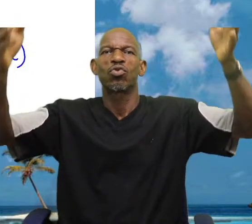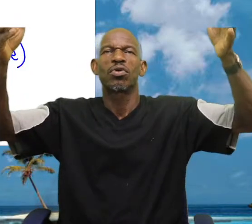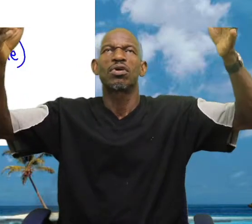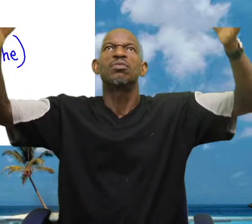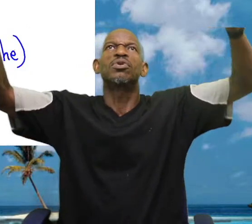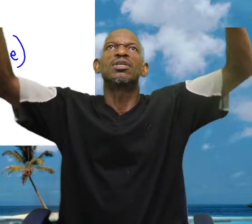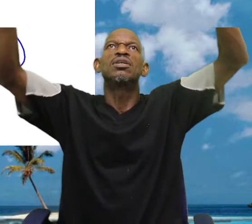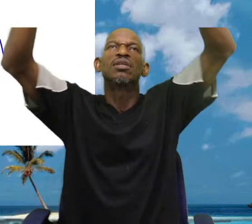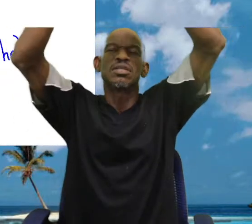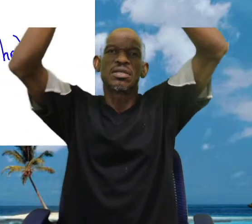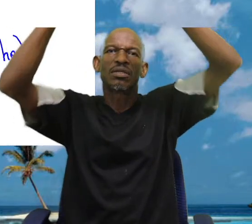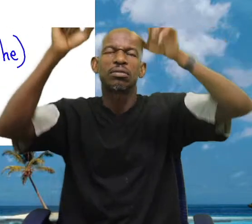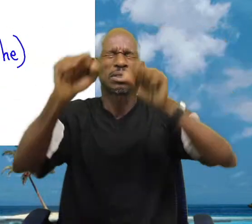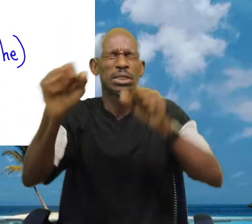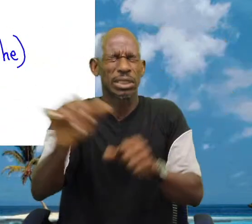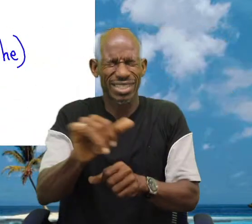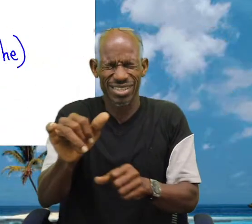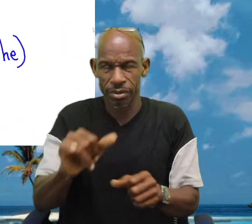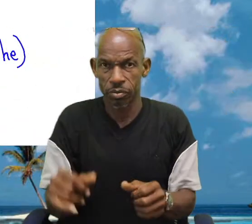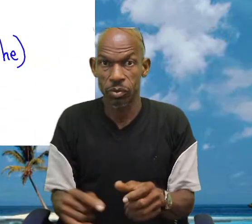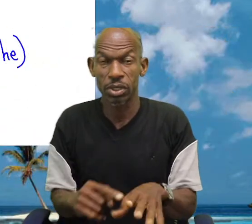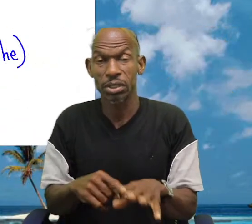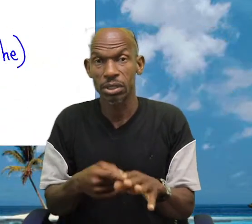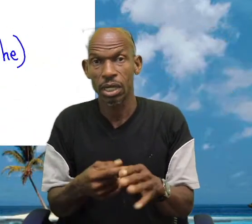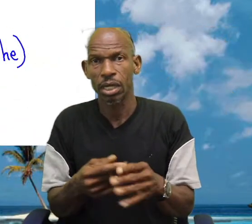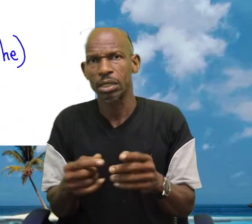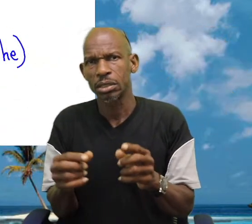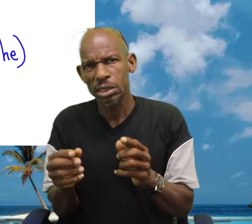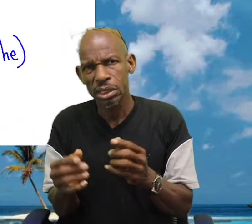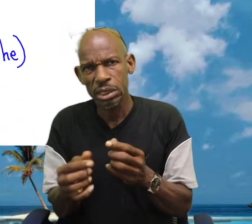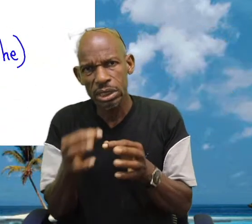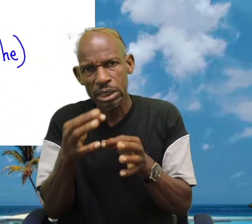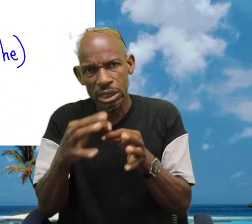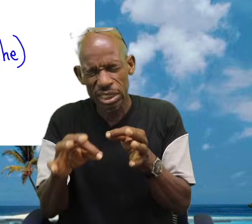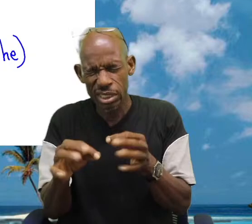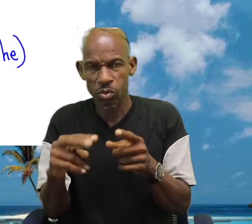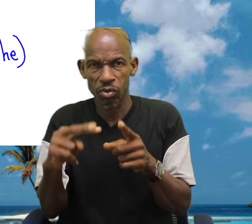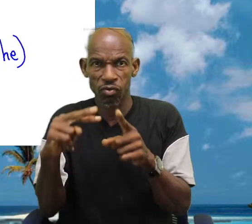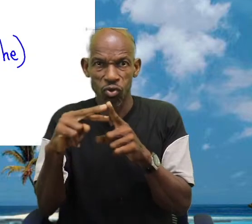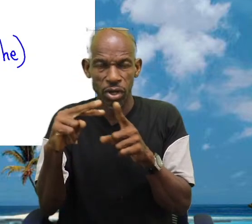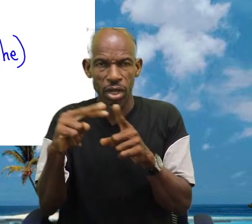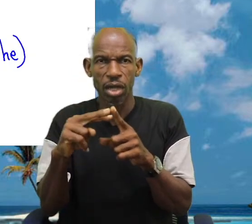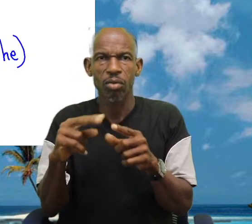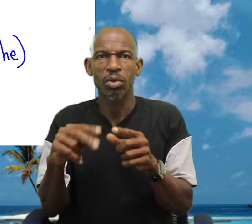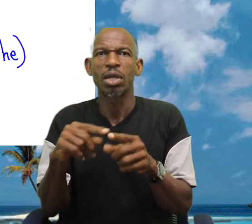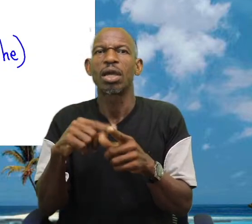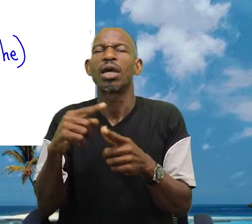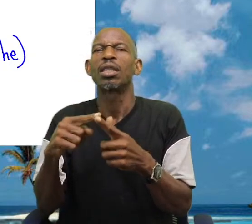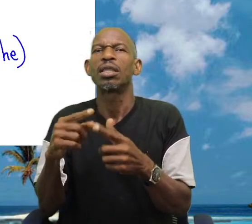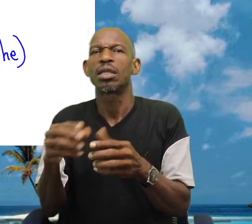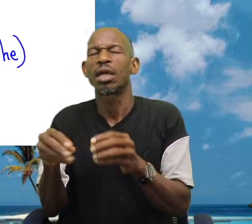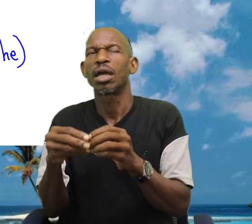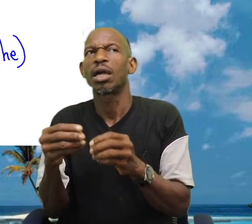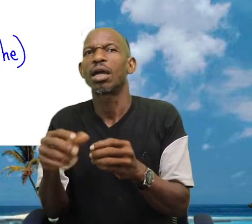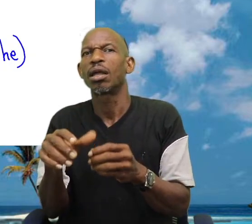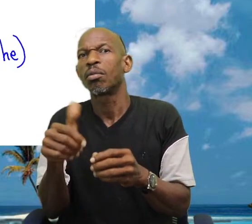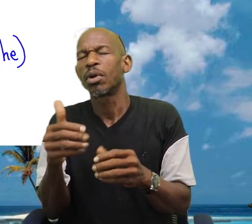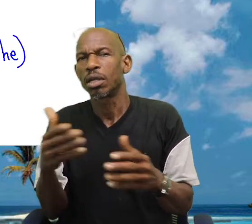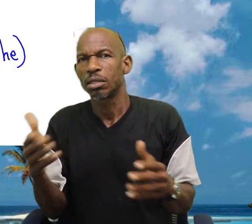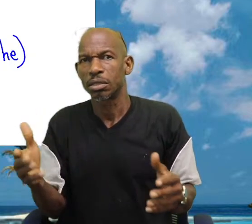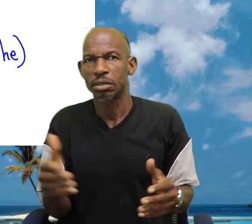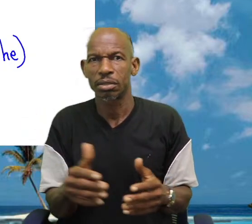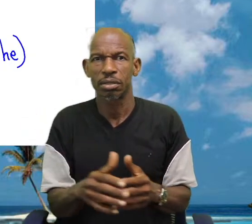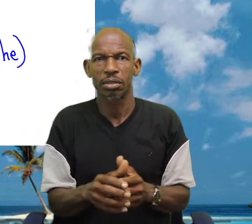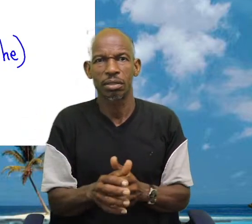about. What is an adjective? What is a noun? You need to know what it is, these things, and it's starting small,